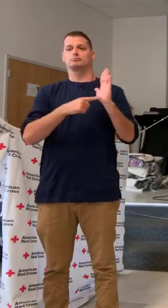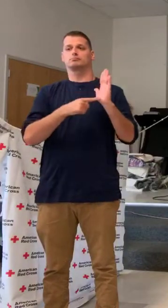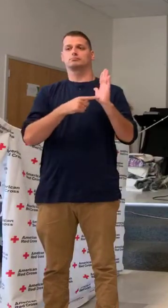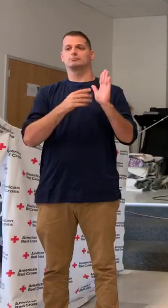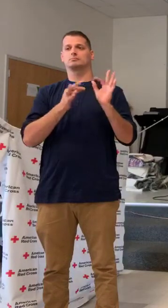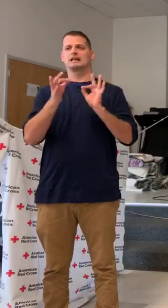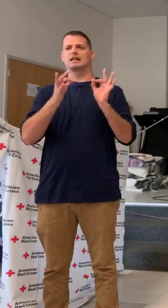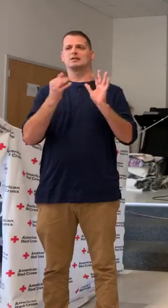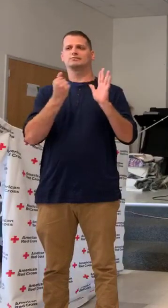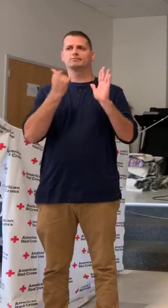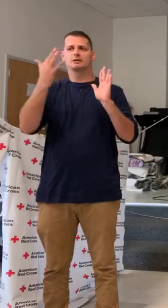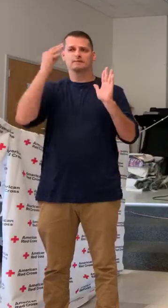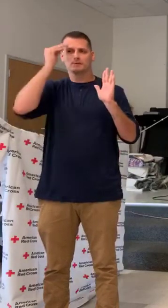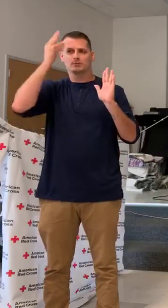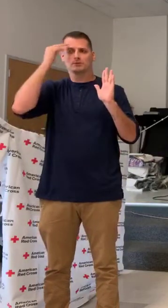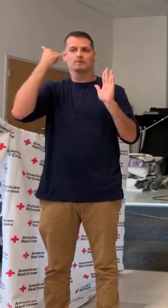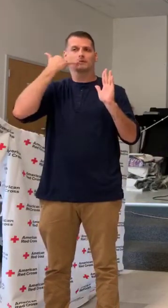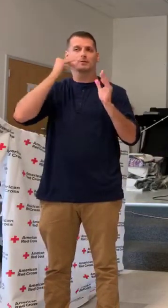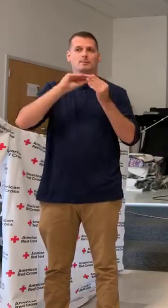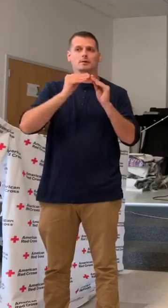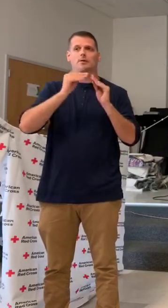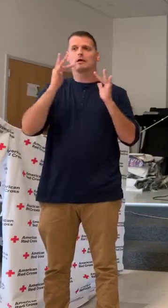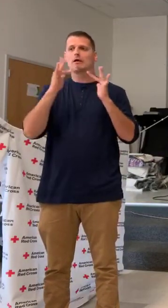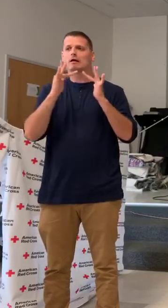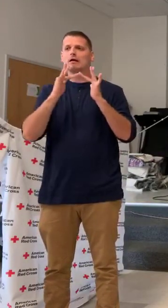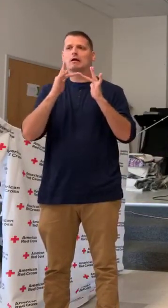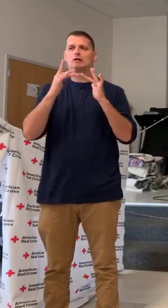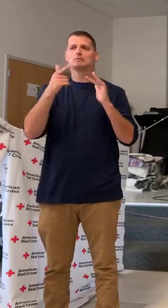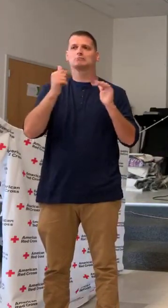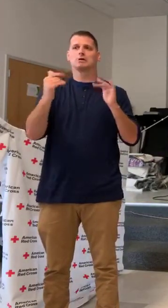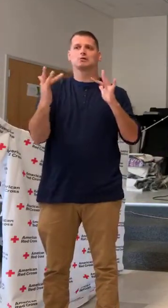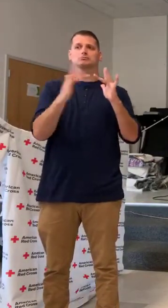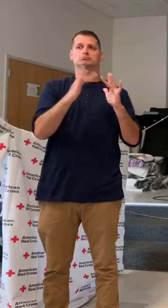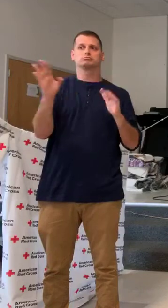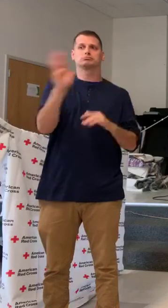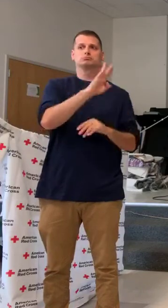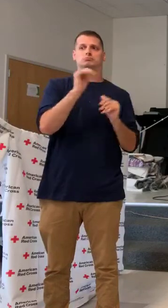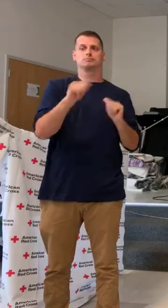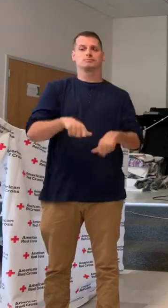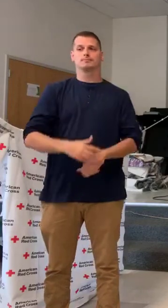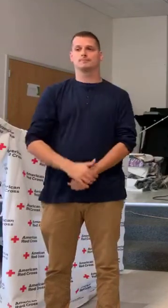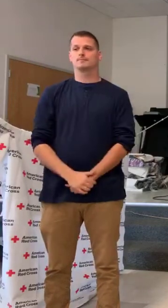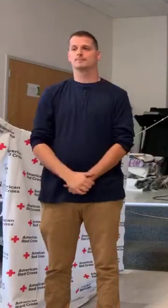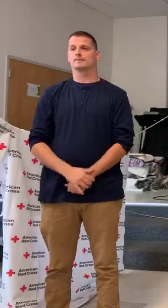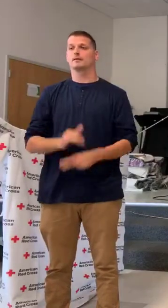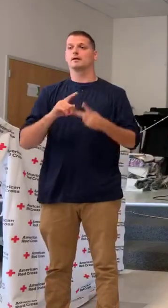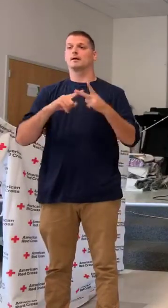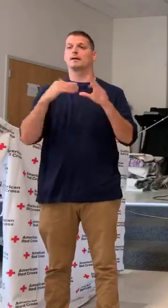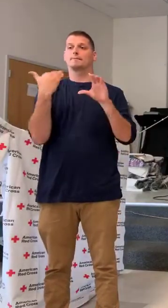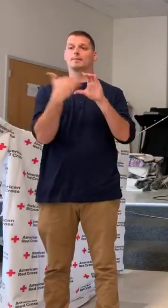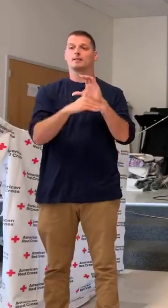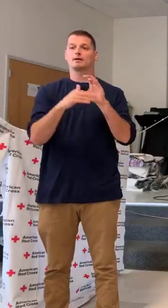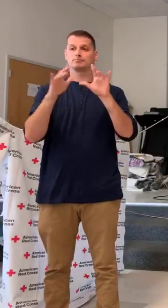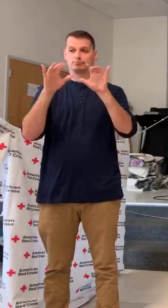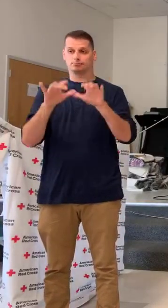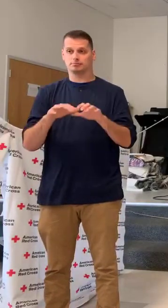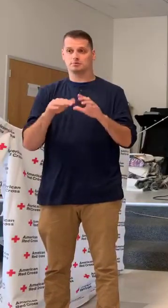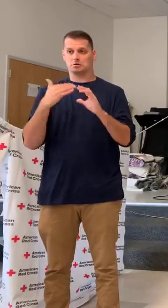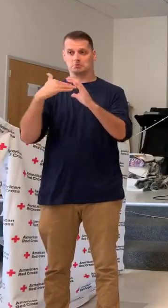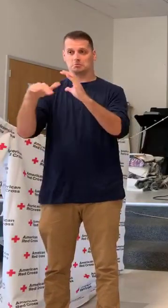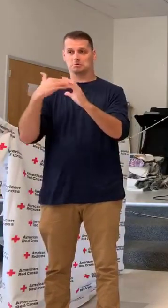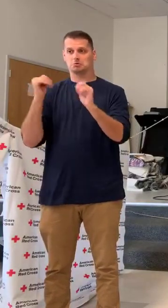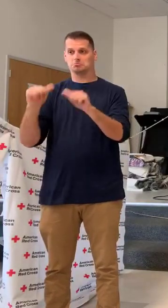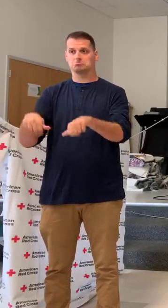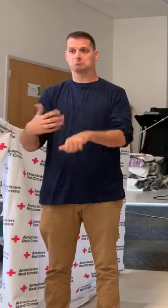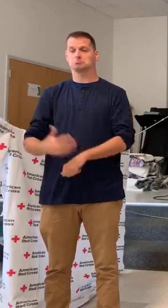right at my unit in Willow, where we have our command post, as well as an email. There's also the links to the online